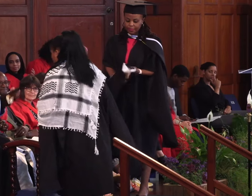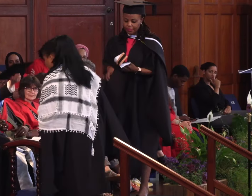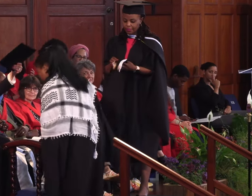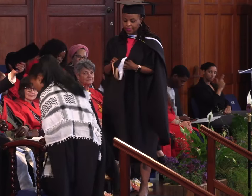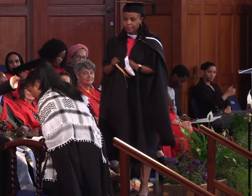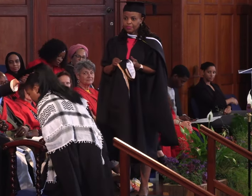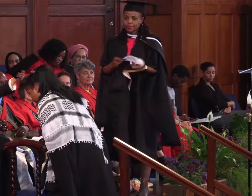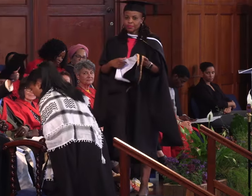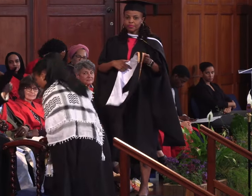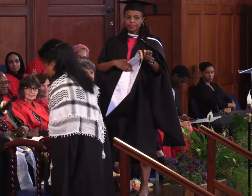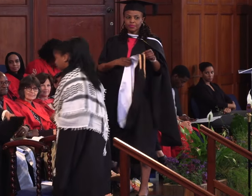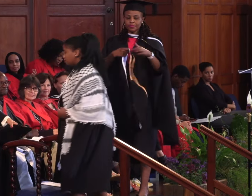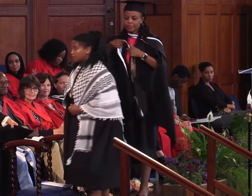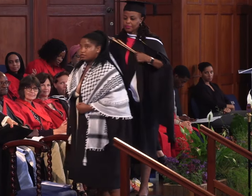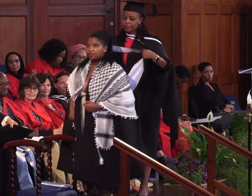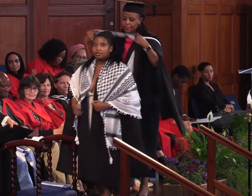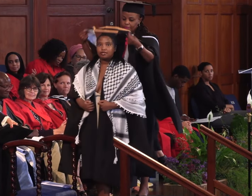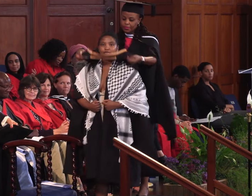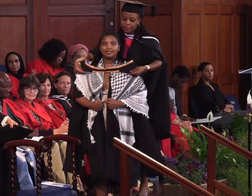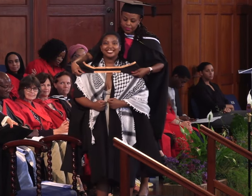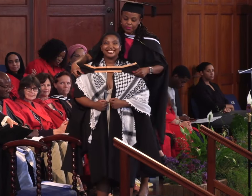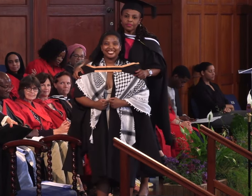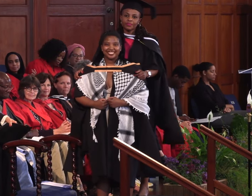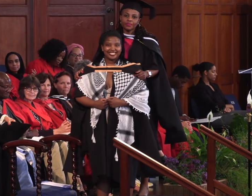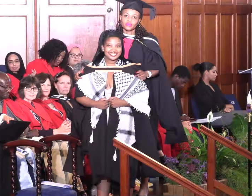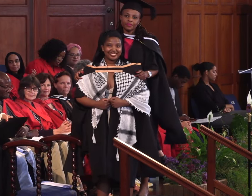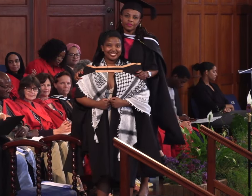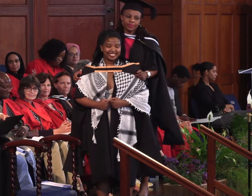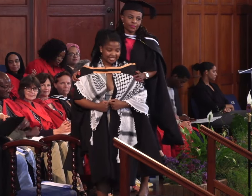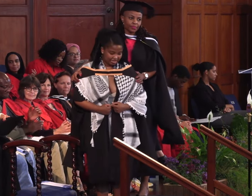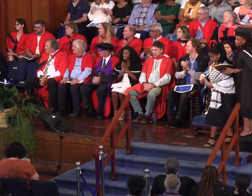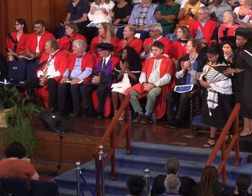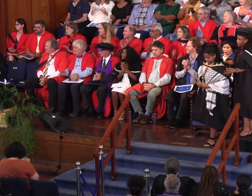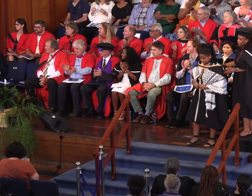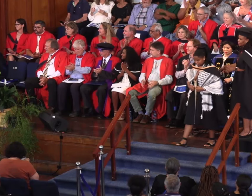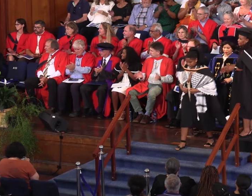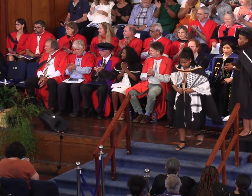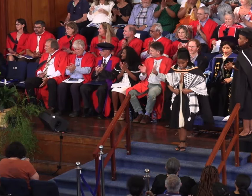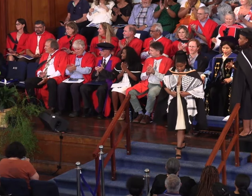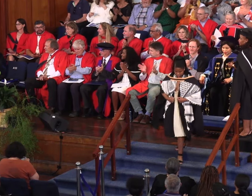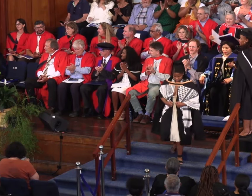For the degree of Master of Laws in Marine and Environmental Law, Carolyn Lee Kistadu.